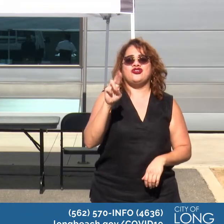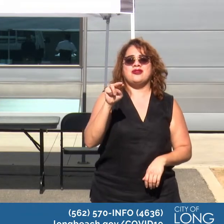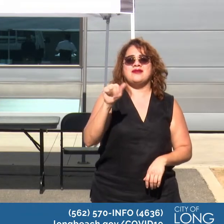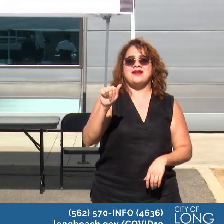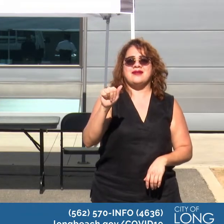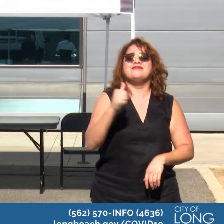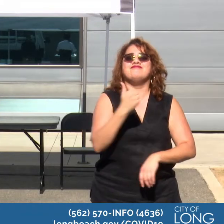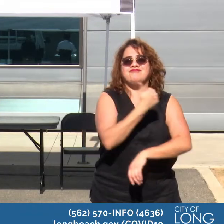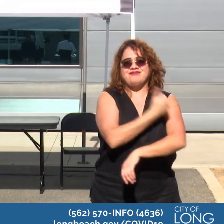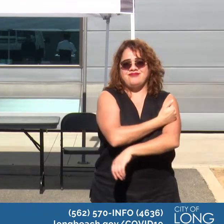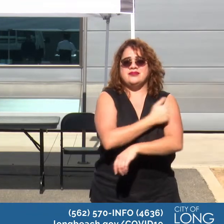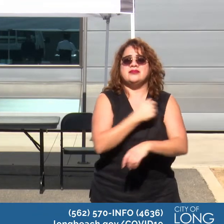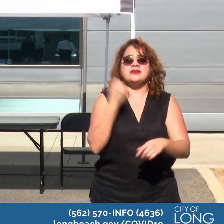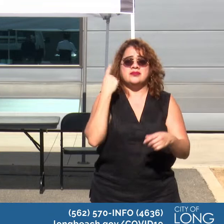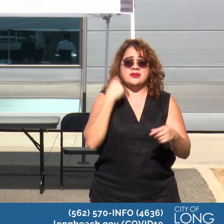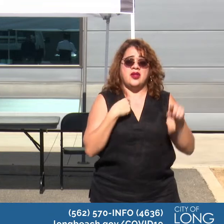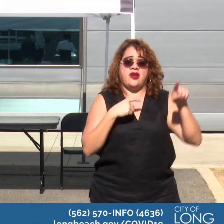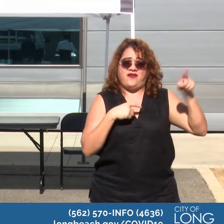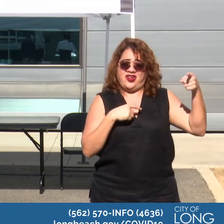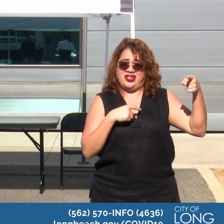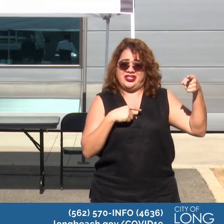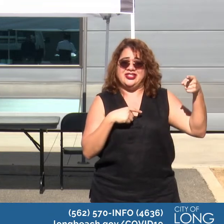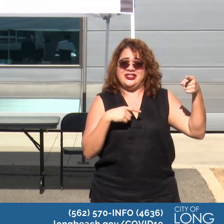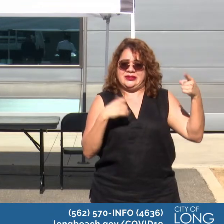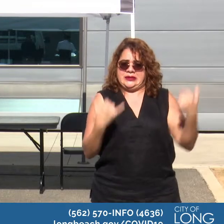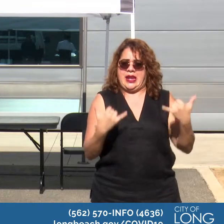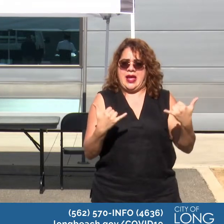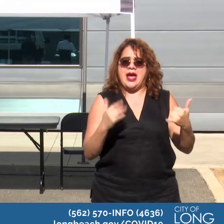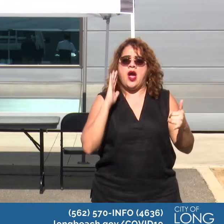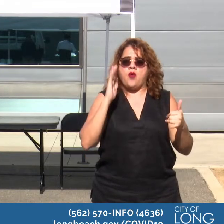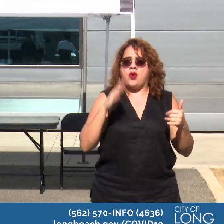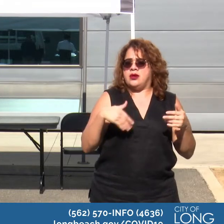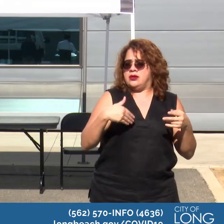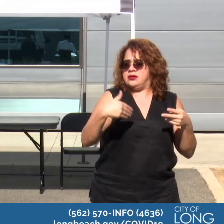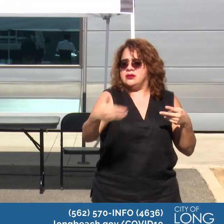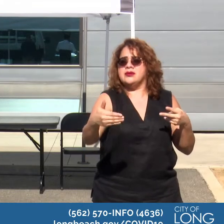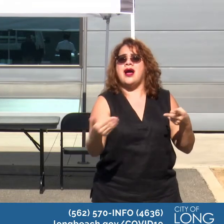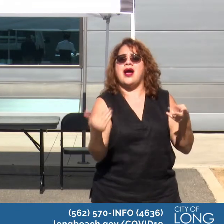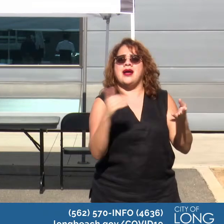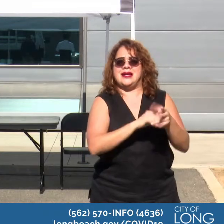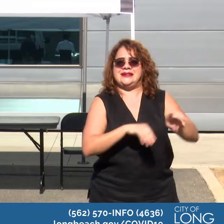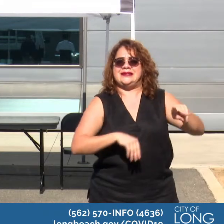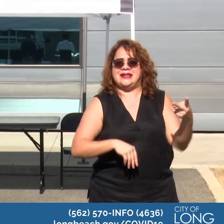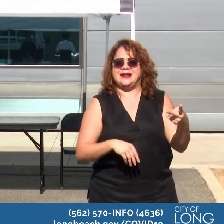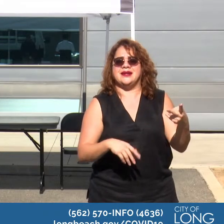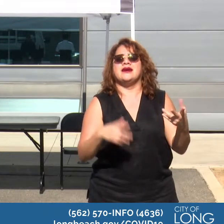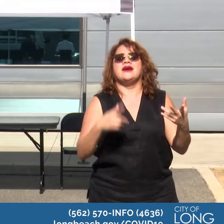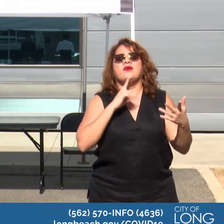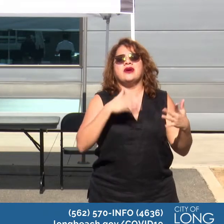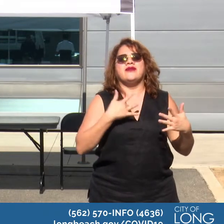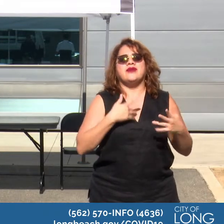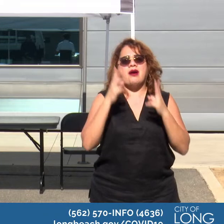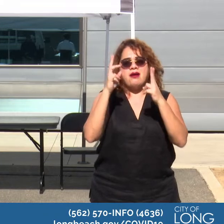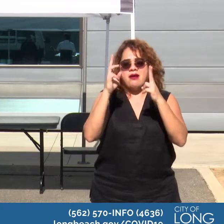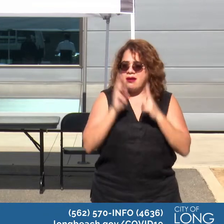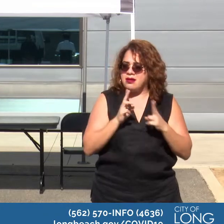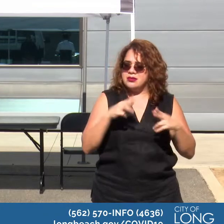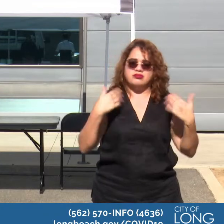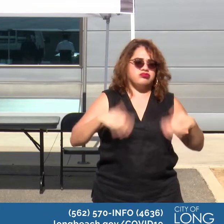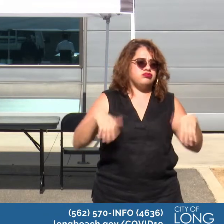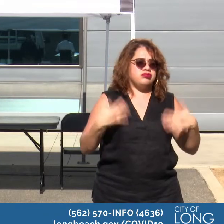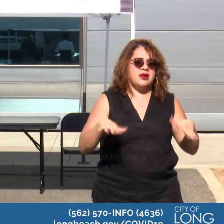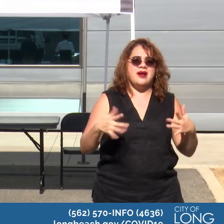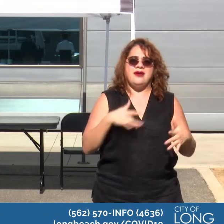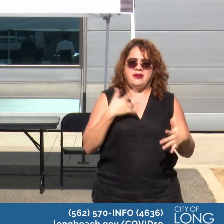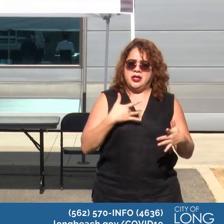response team, it's an honor to do so and to let people know that it is safe. And I look forward to doing so, which we're going to do here